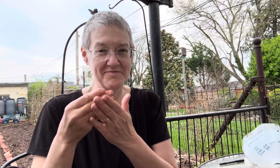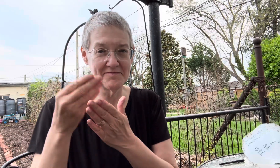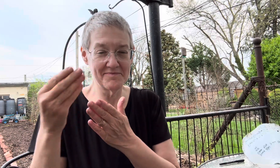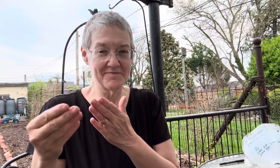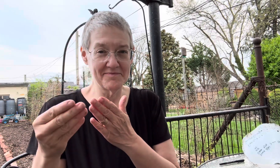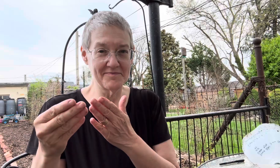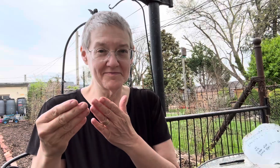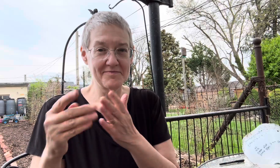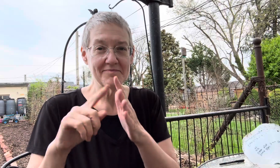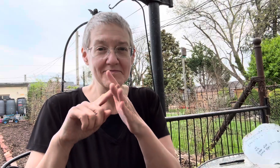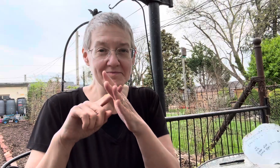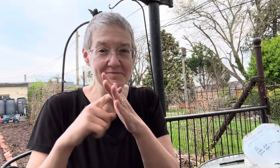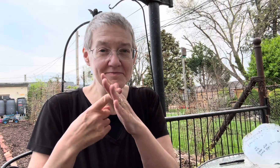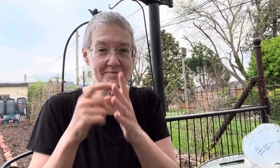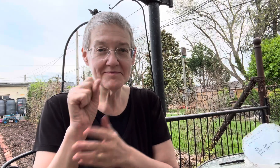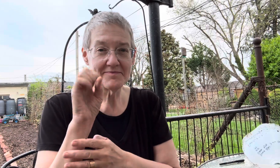transplants to plant in the spring.